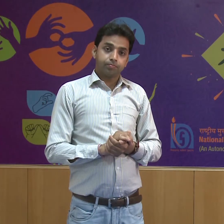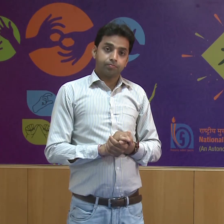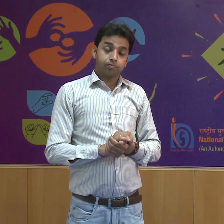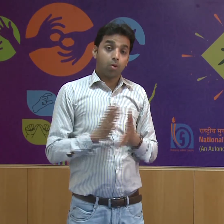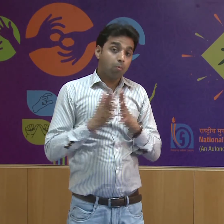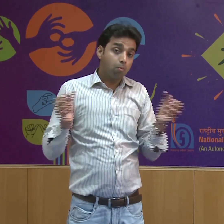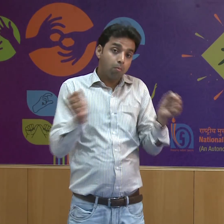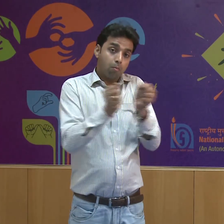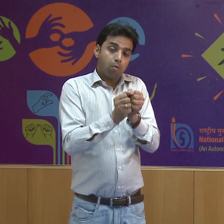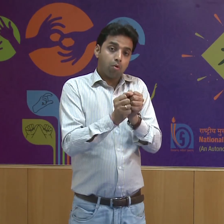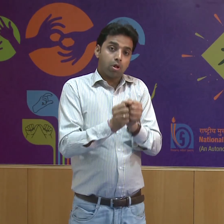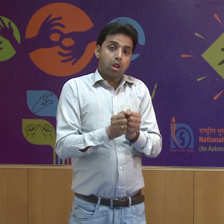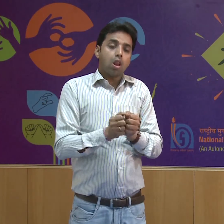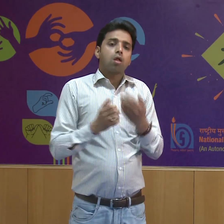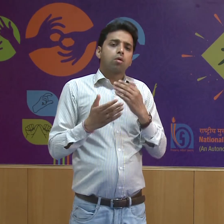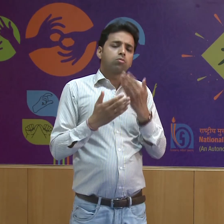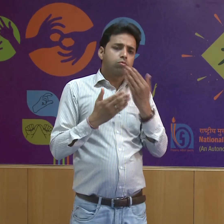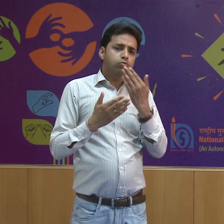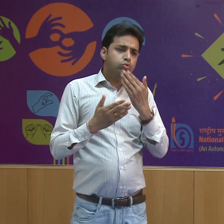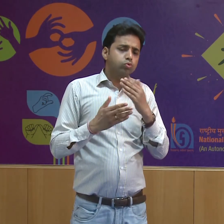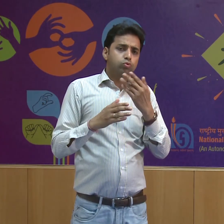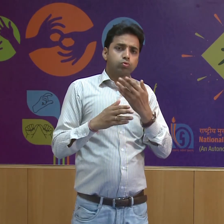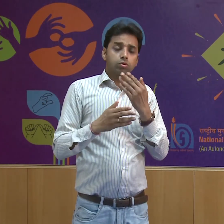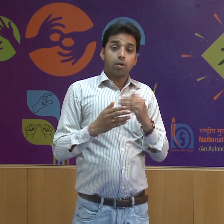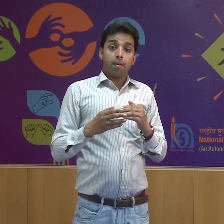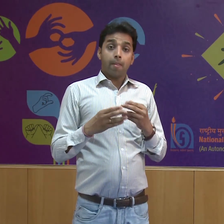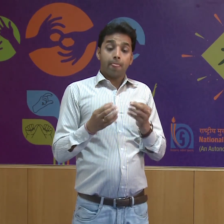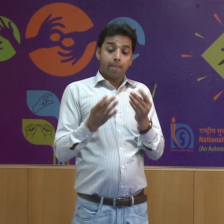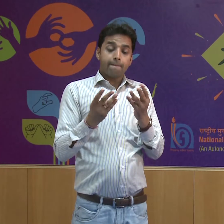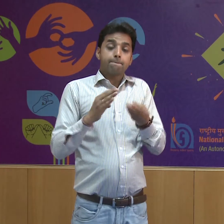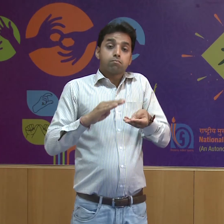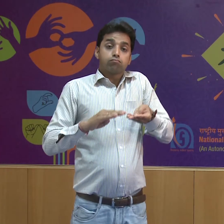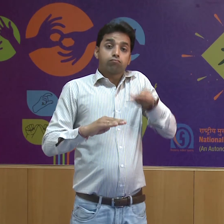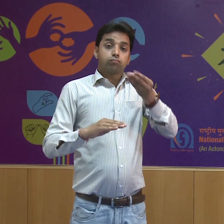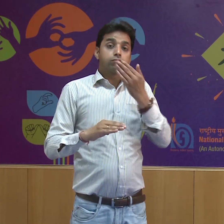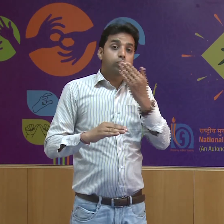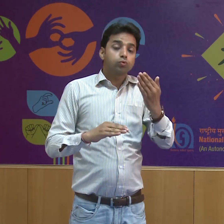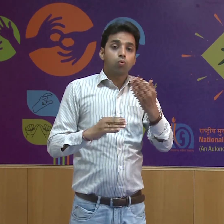Both the number of schools and students has increased since independence.